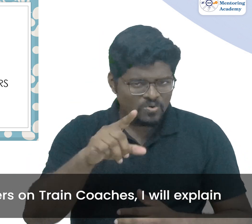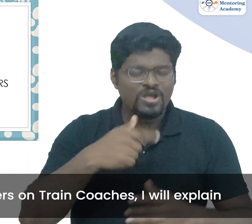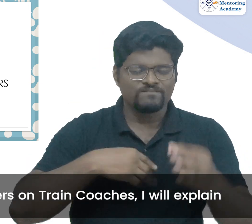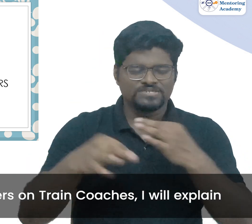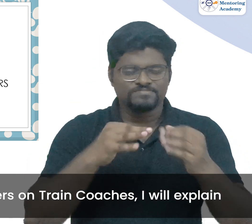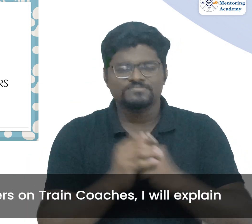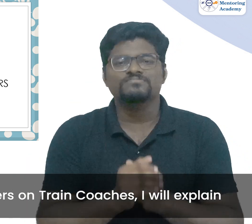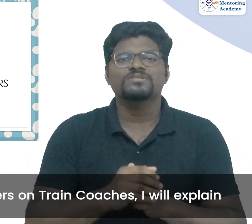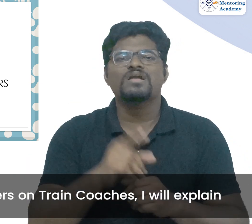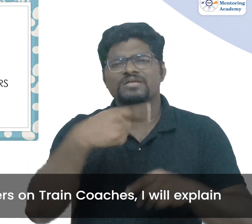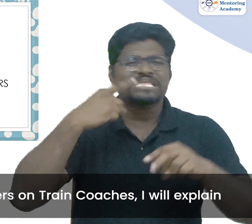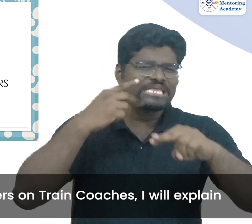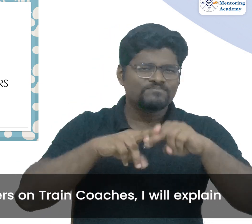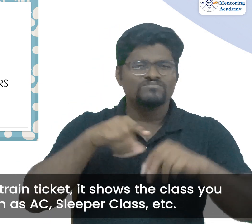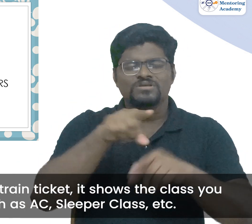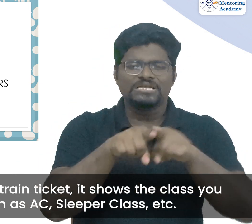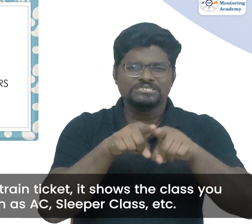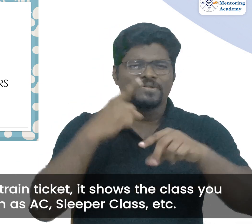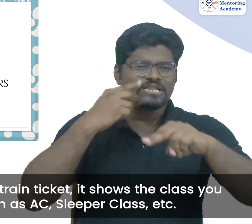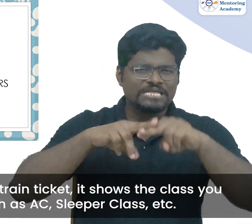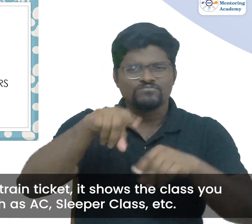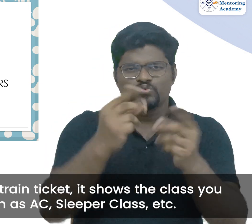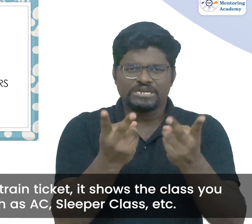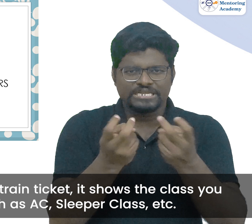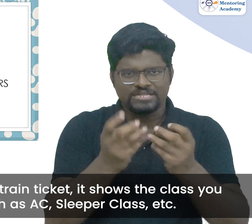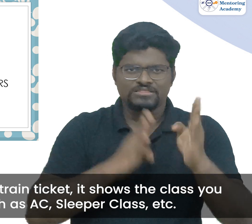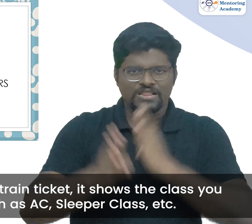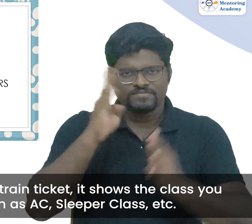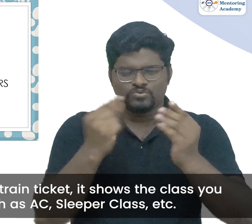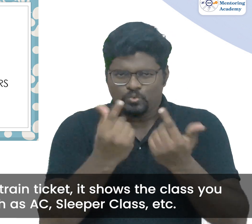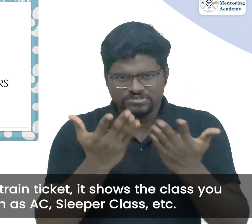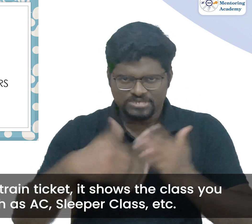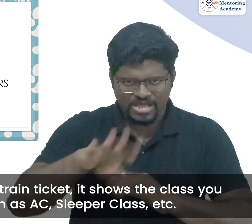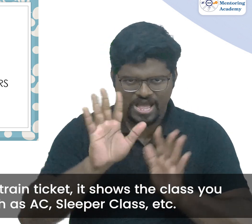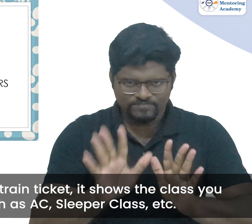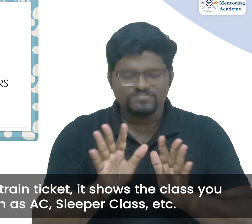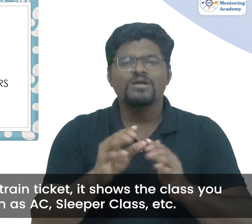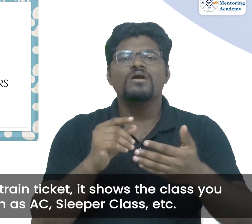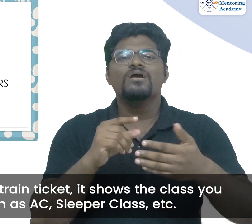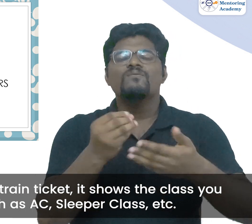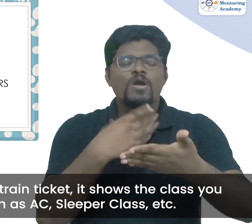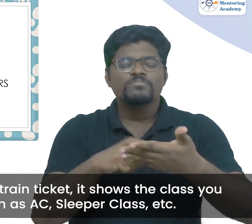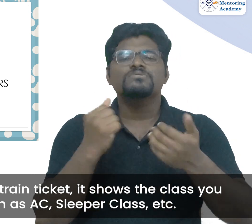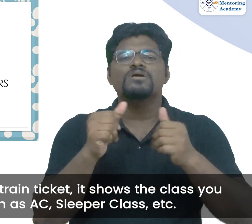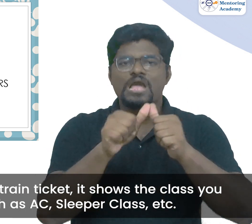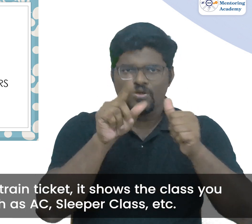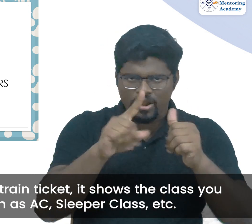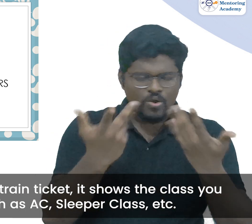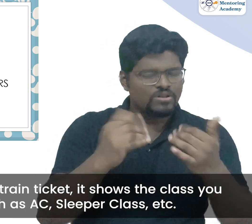I will explain. For example, if you have a train ticket, it shows the class you are traveling in, such as AC,